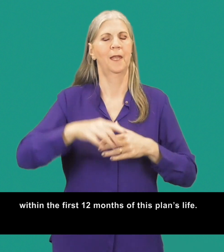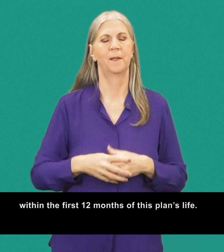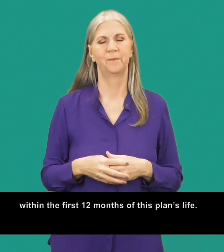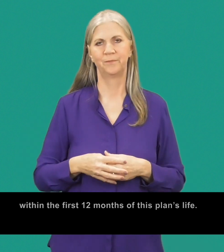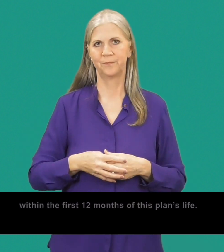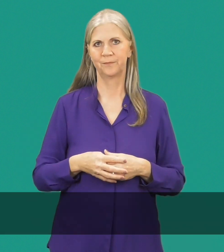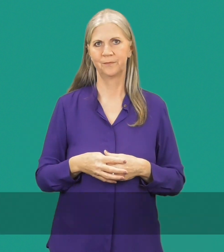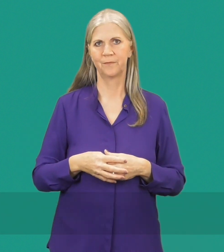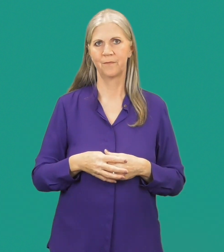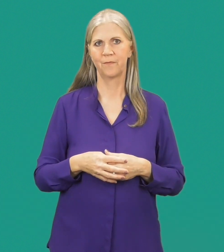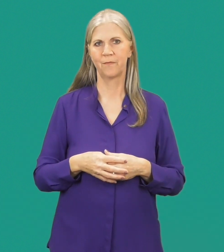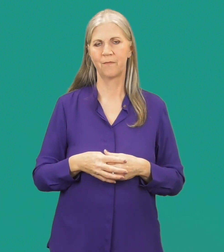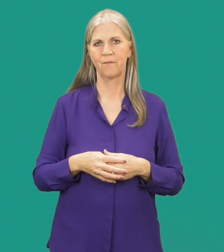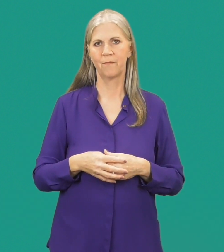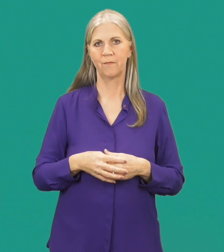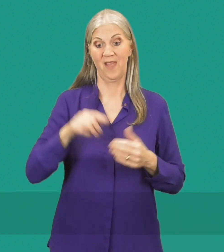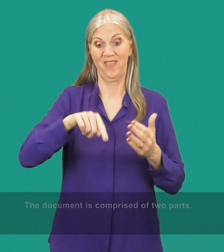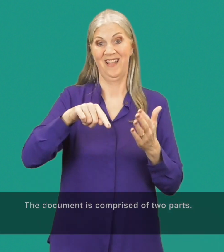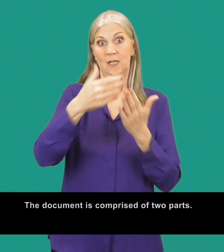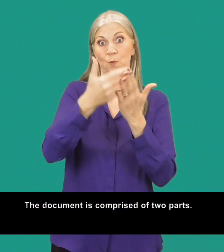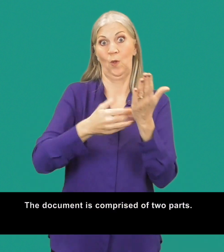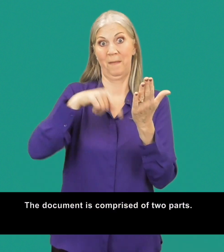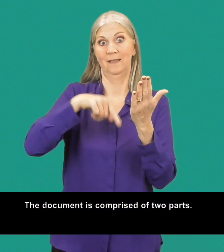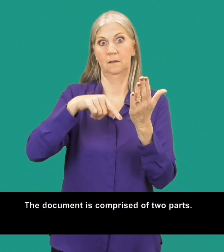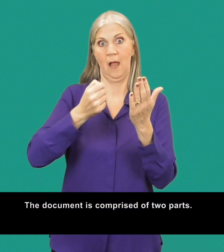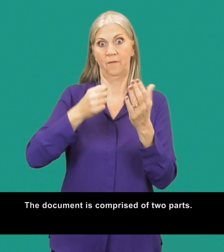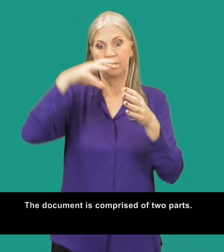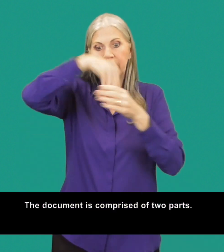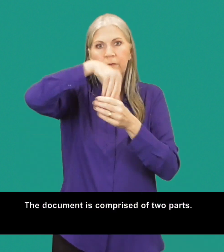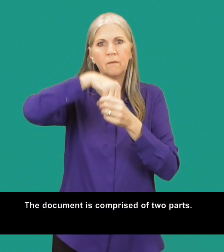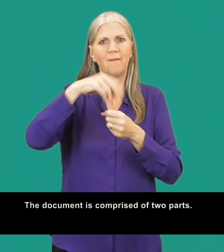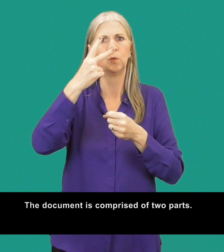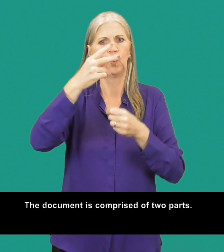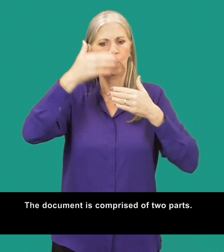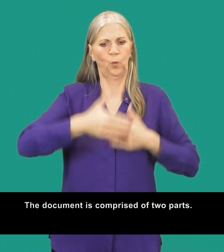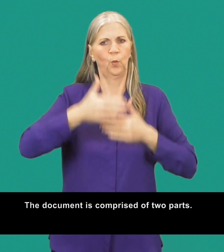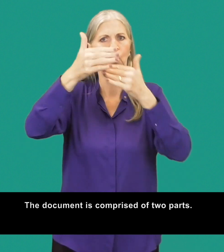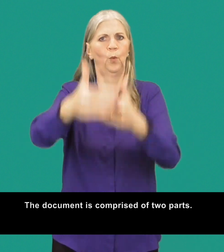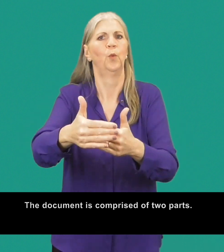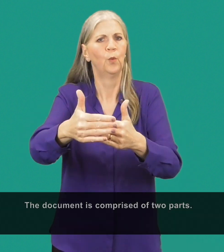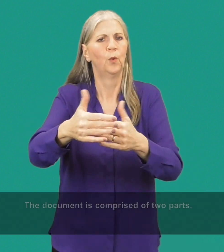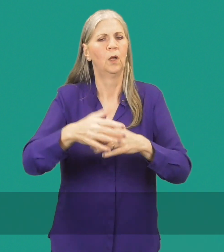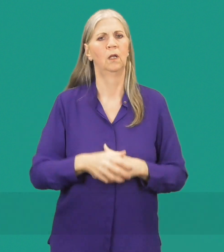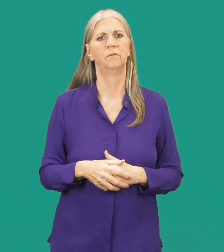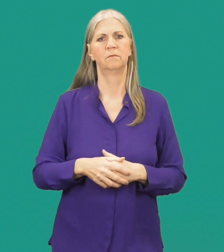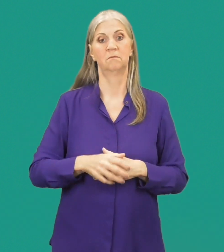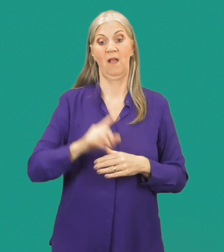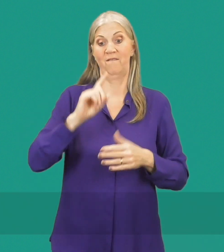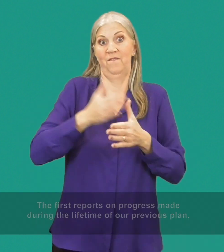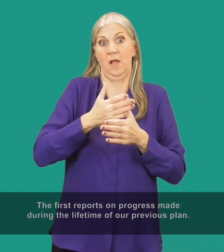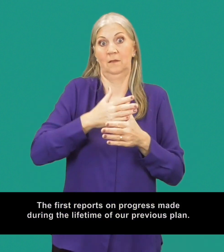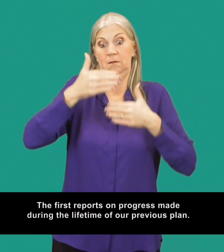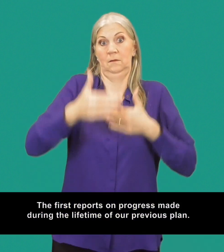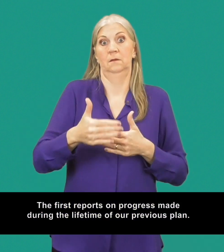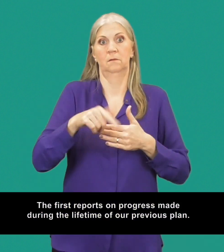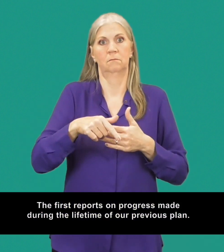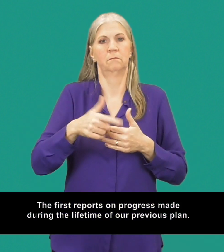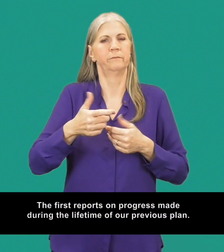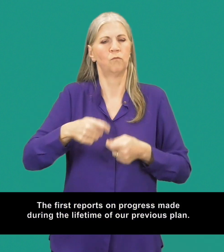The document is comprised of two parts. The first reports on its progress made during the lifetime